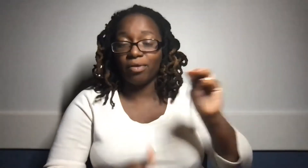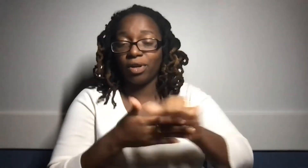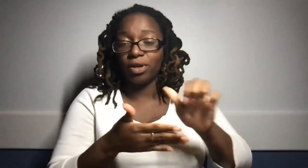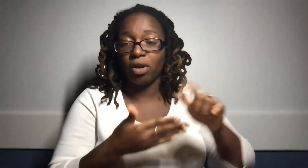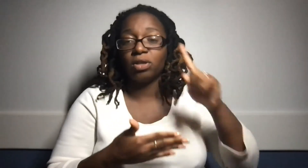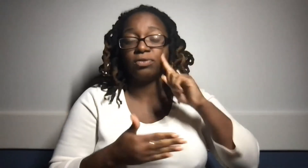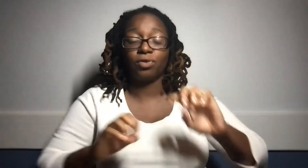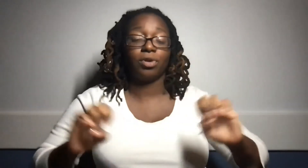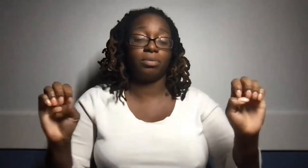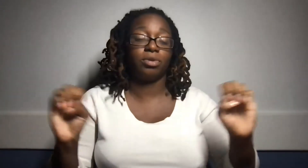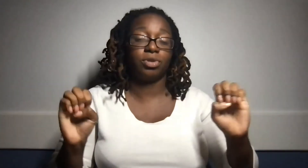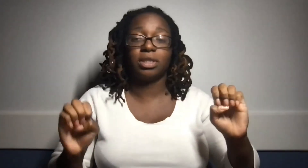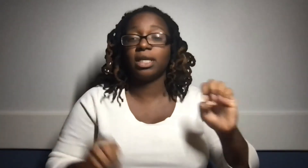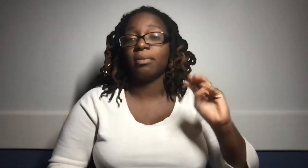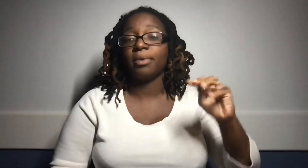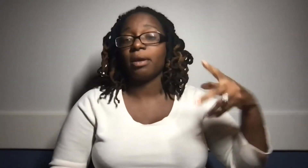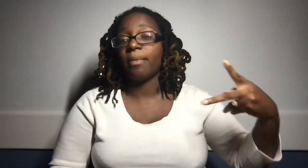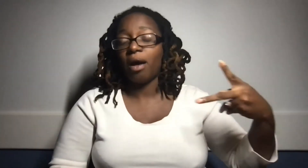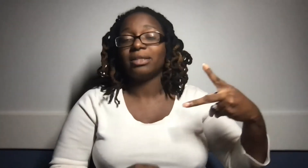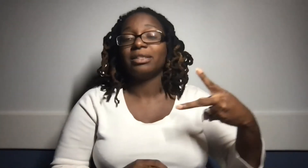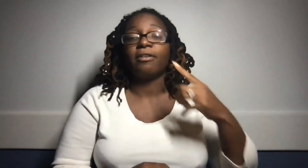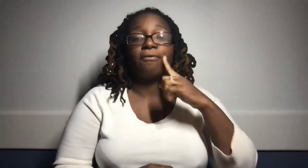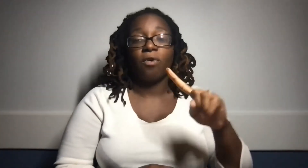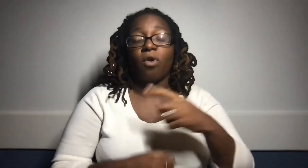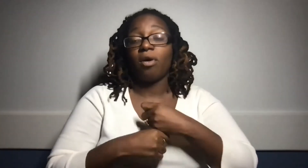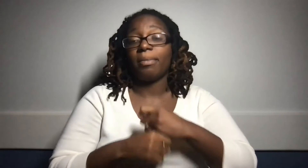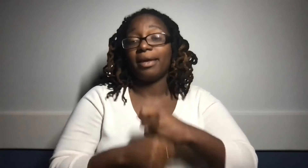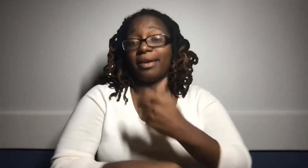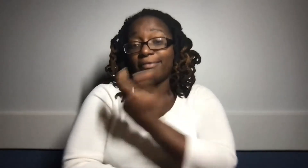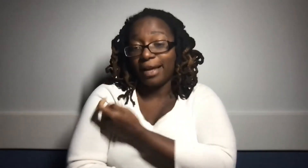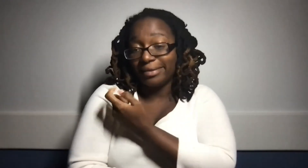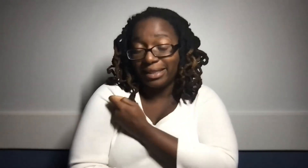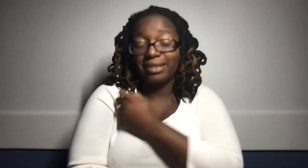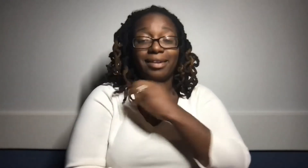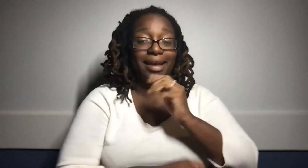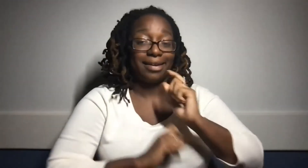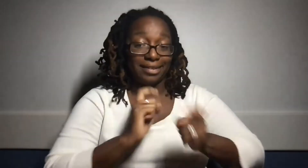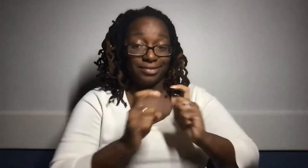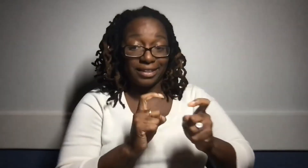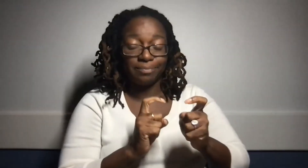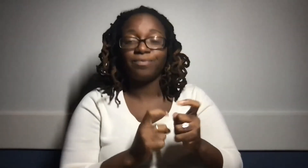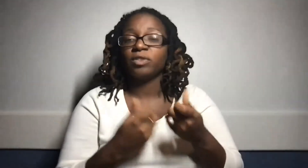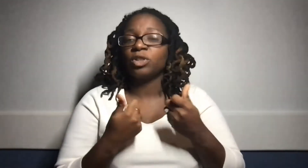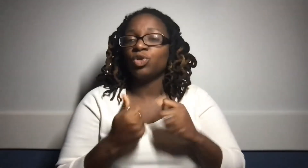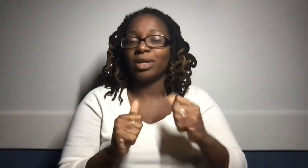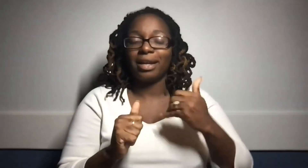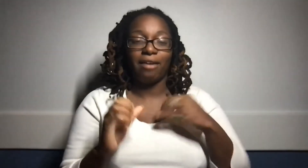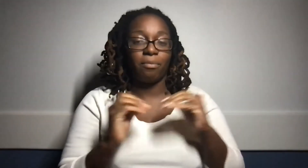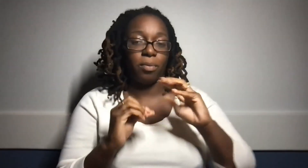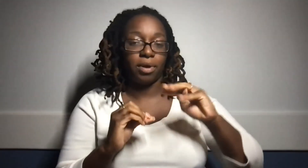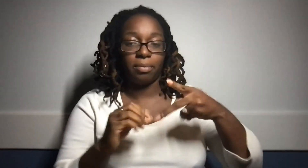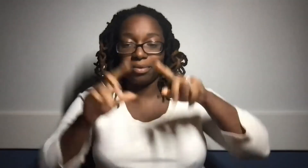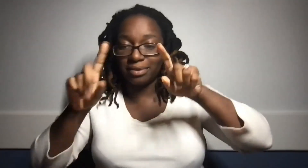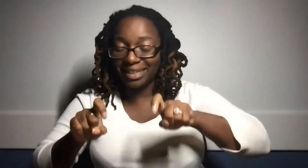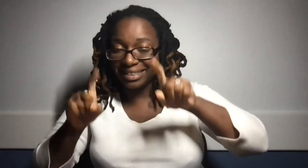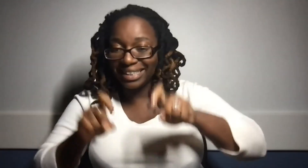epidemic funding for vaccine development and distribution, for expanded monkeypox testing and treatment efforts,